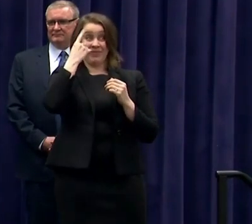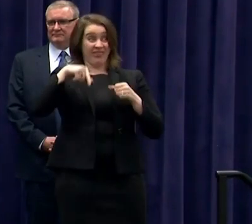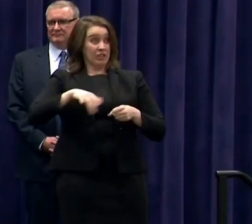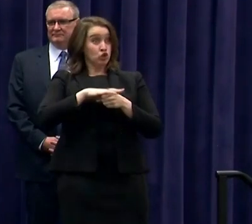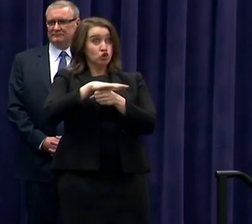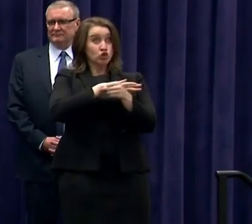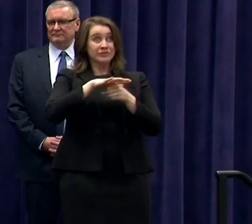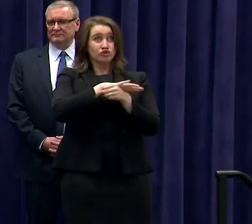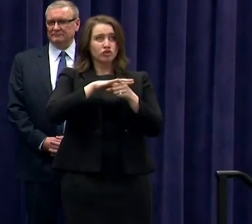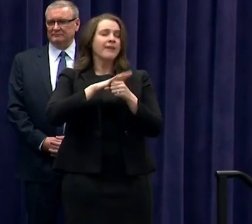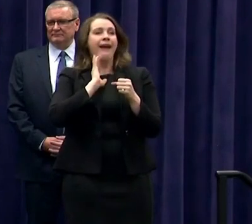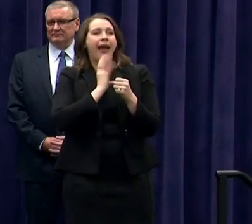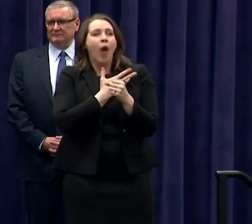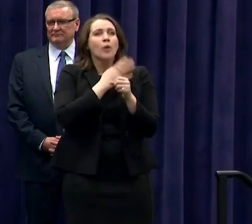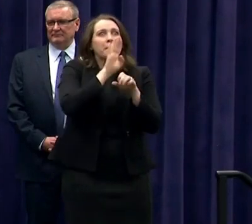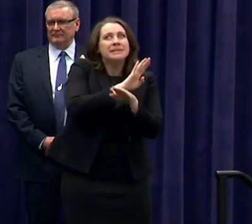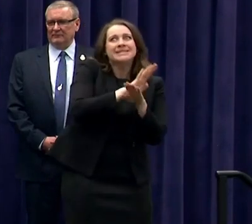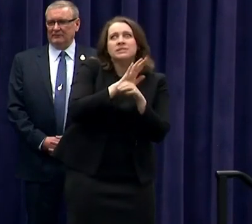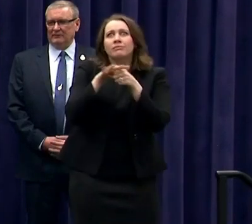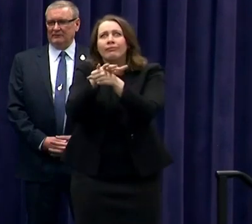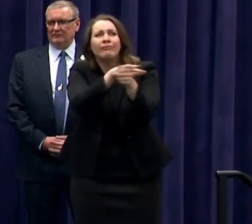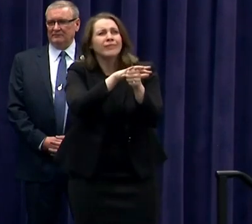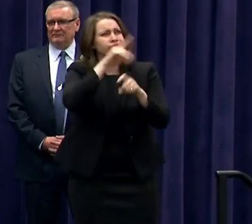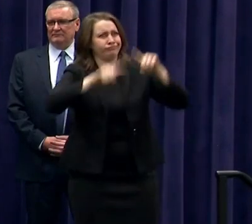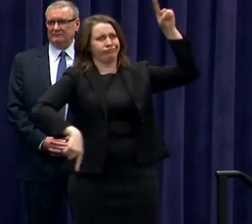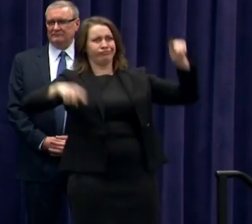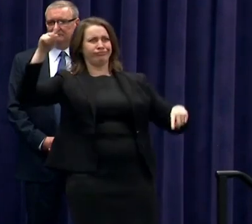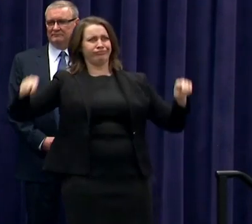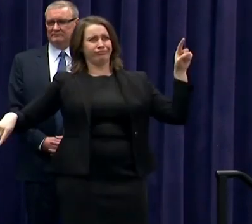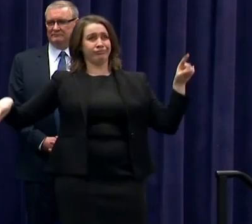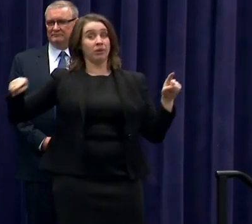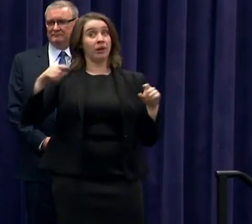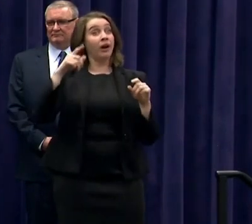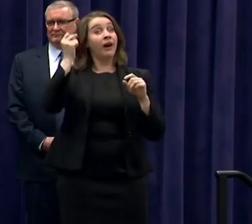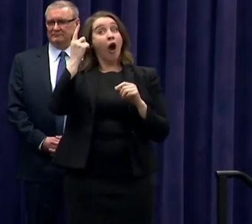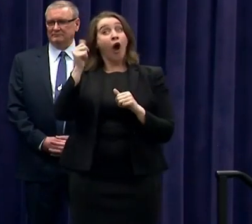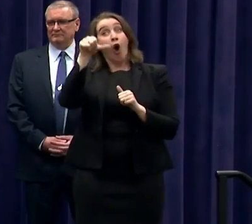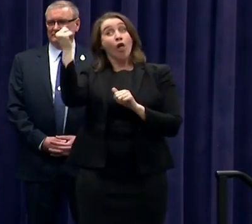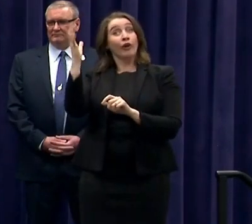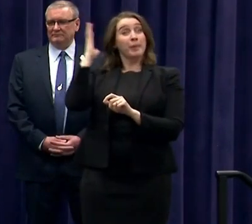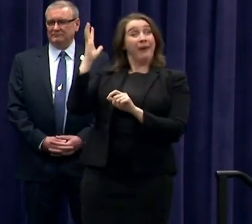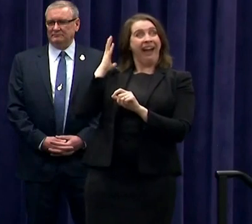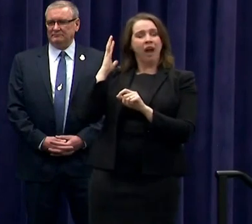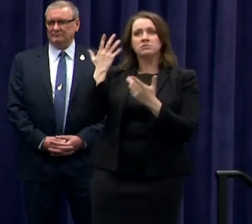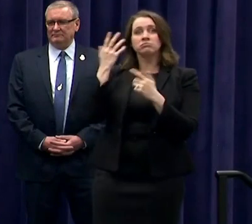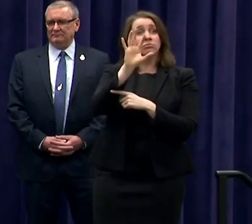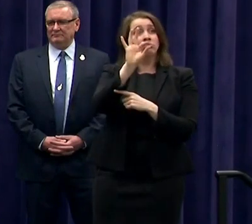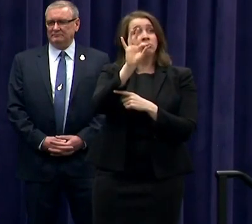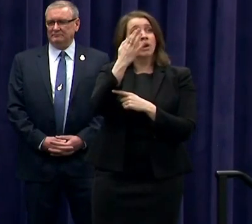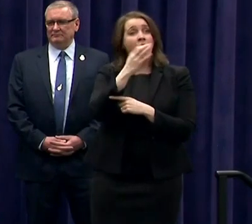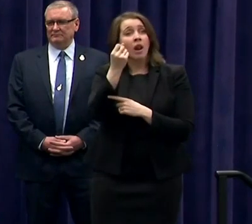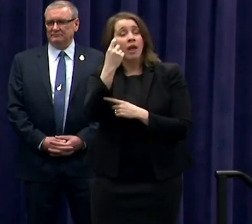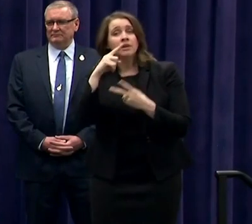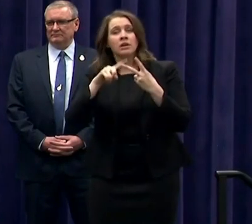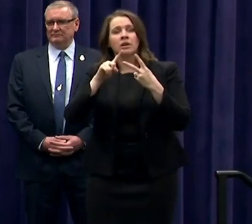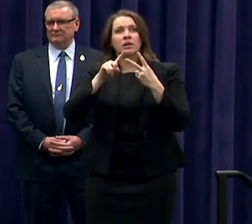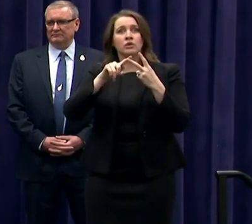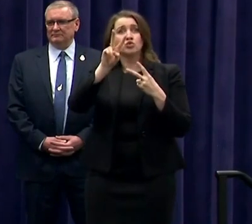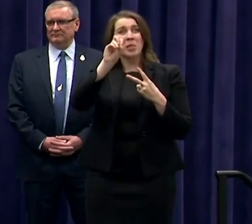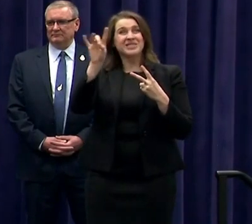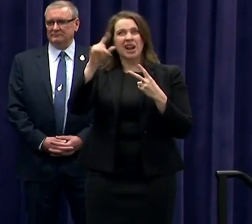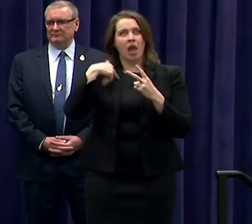incredibly diverse. And if you look at how we have fared in other economic downturns, whether it was 9/11, the Great Recession of